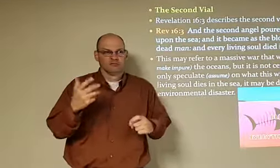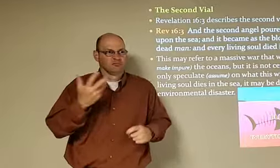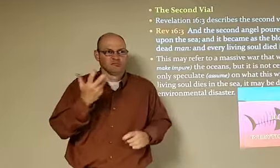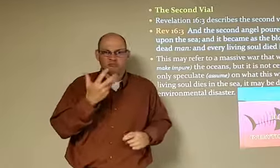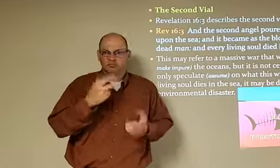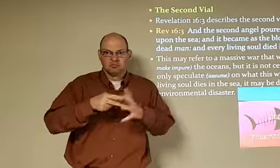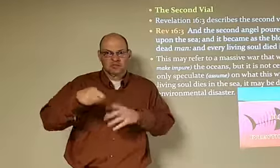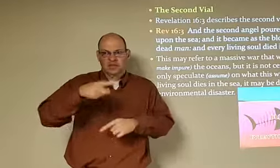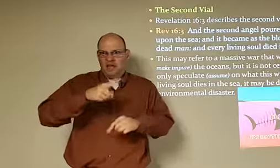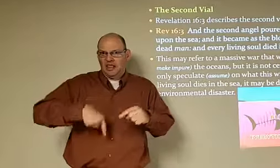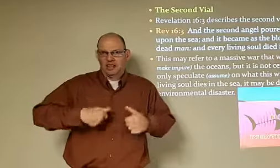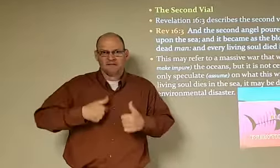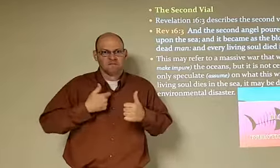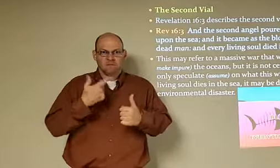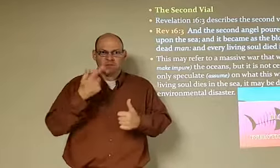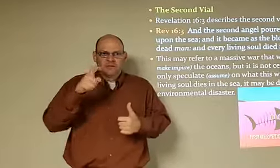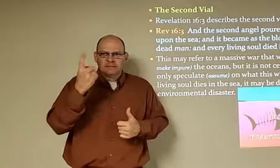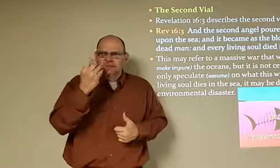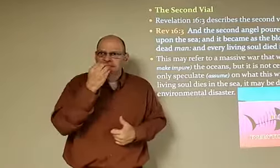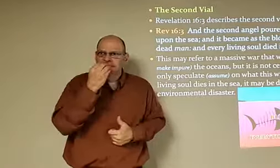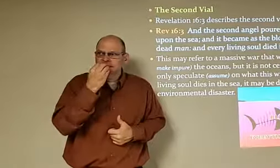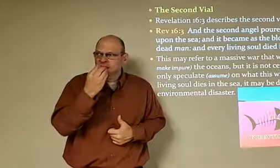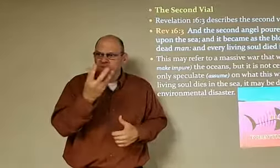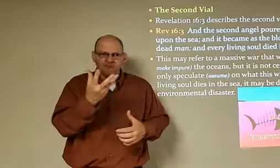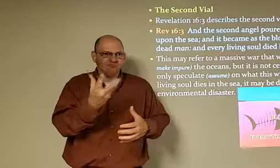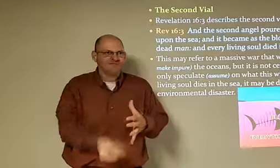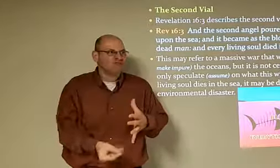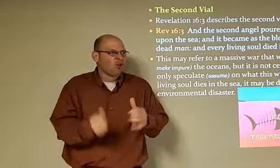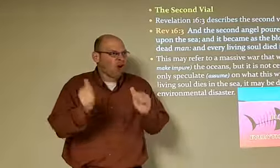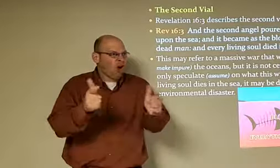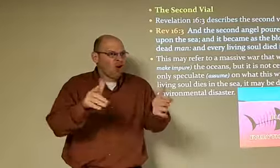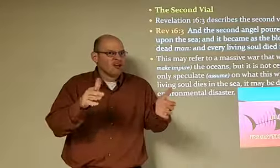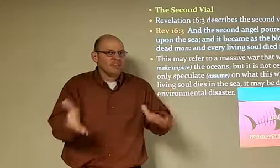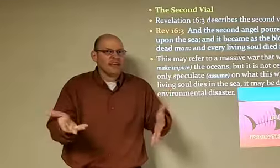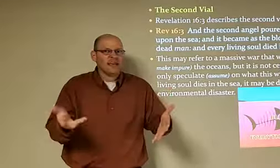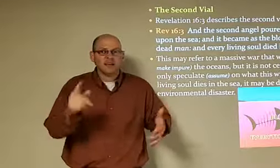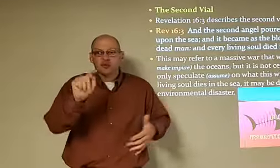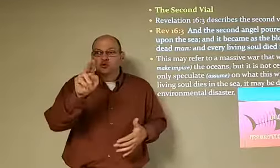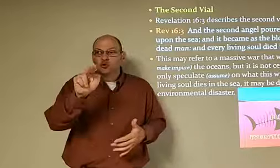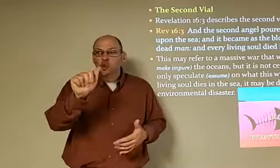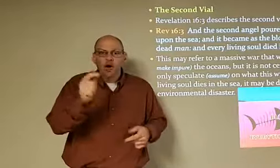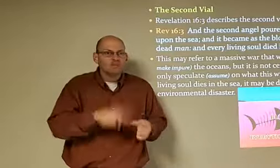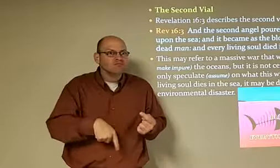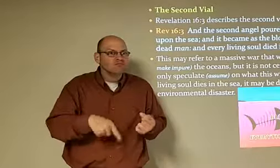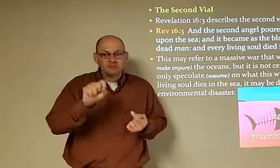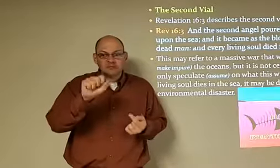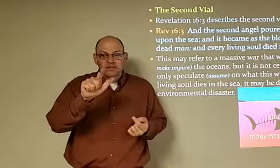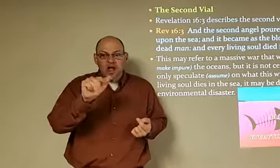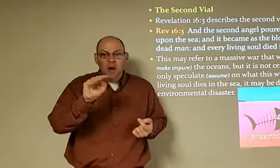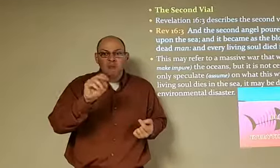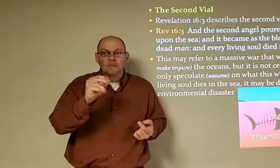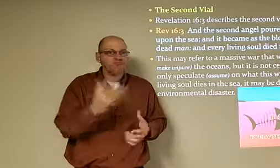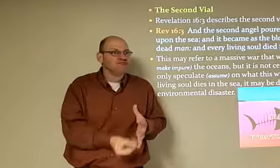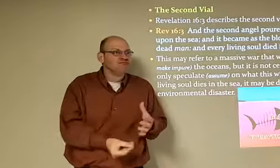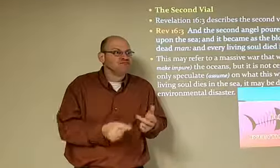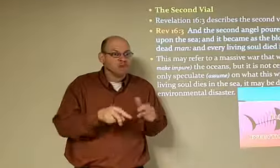sort of destruction will take place. You know, the food's going to be gone. The food source and the water is going to be gone. It's